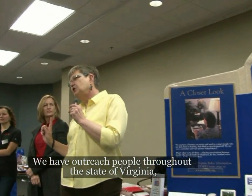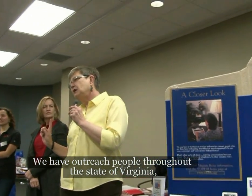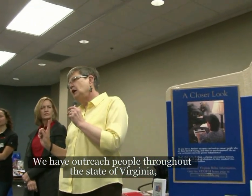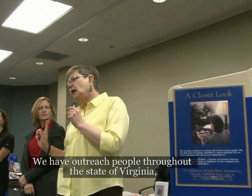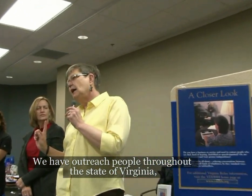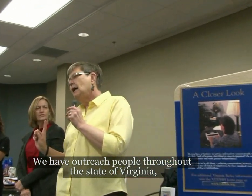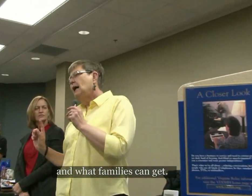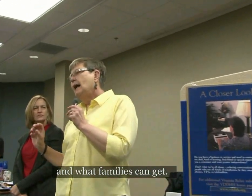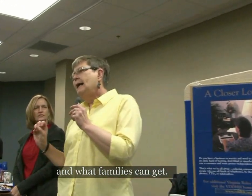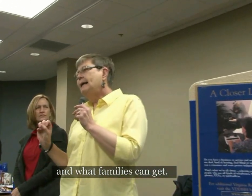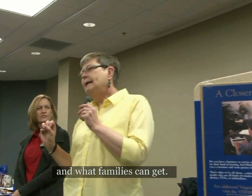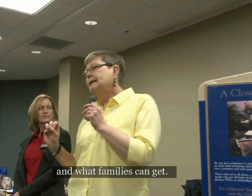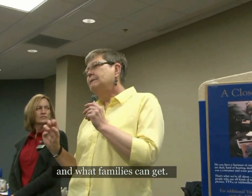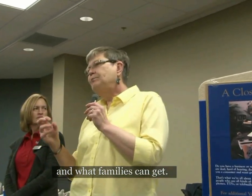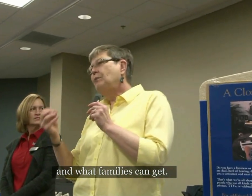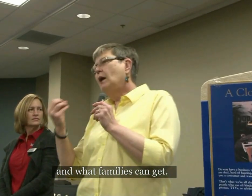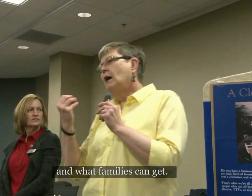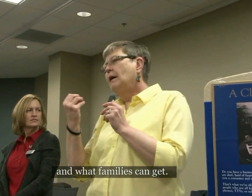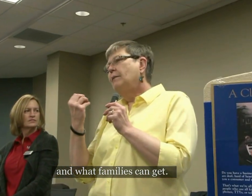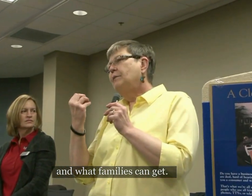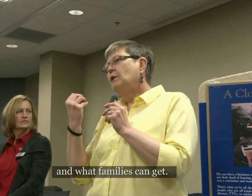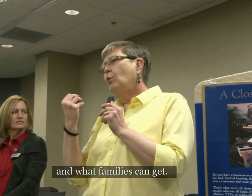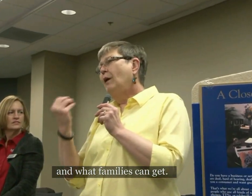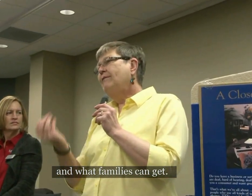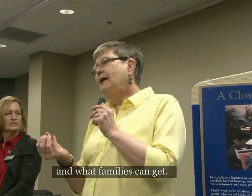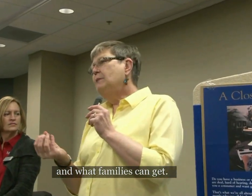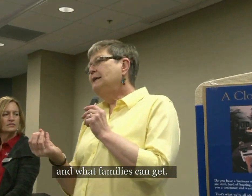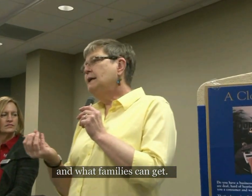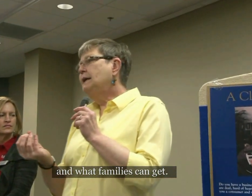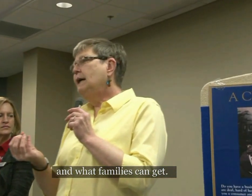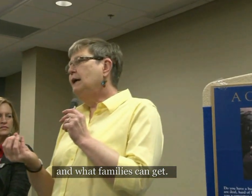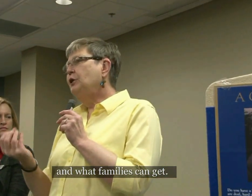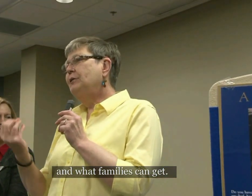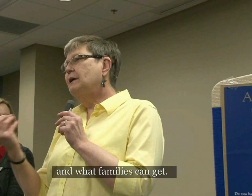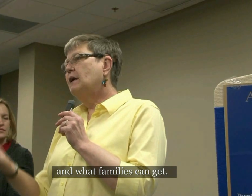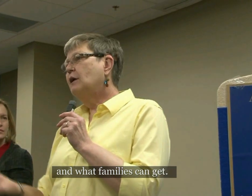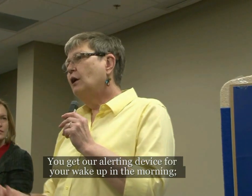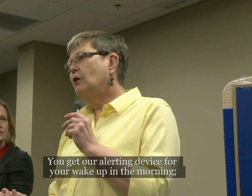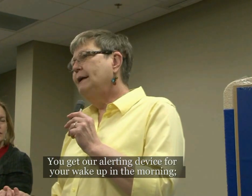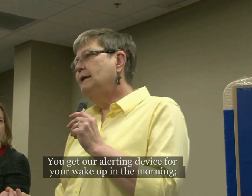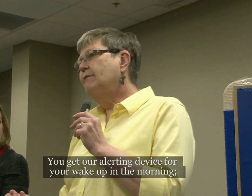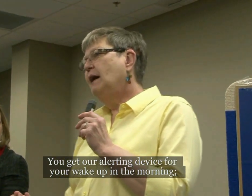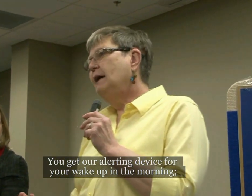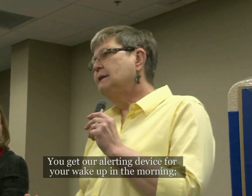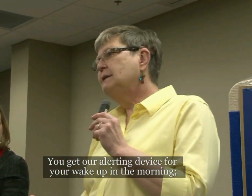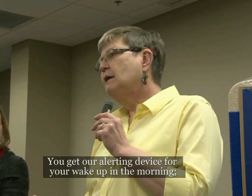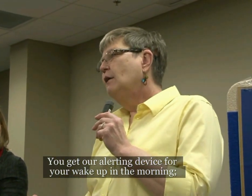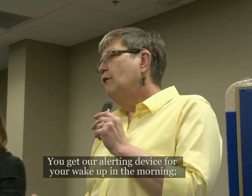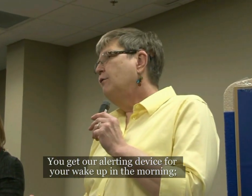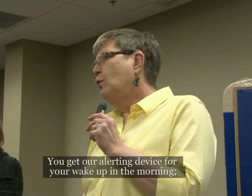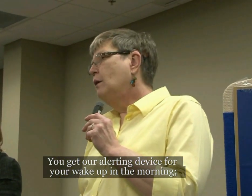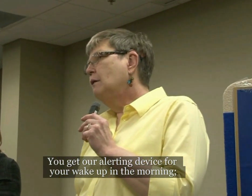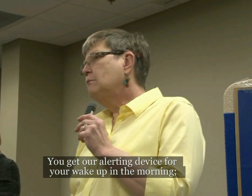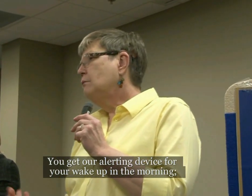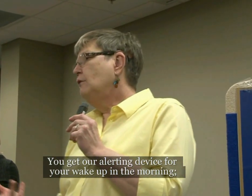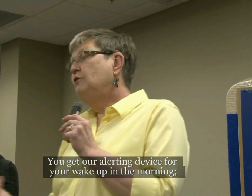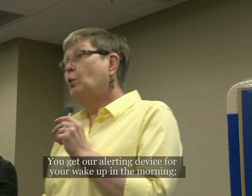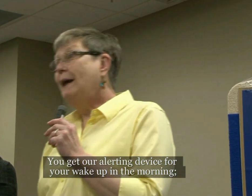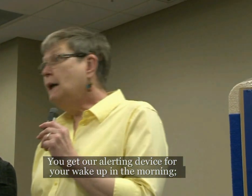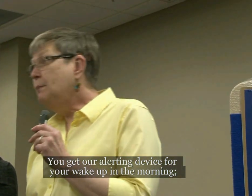Virginia. And what families can get, you can get an alerting device to wake